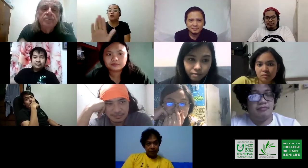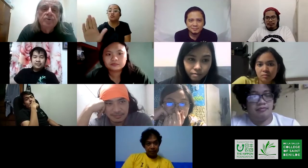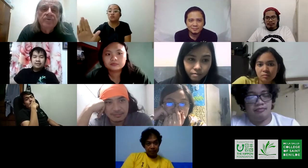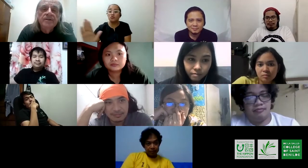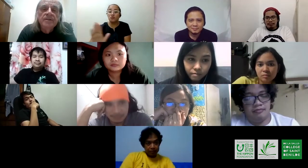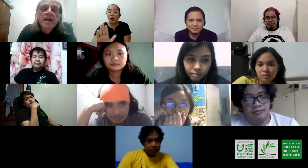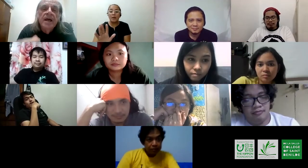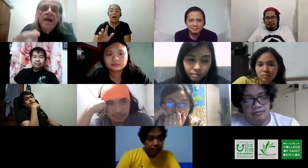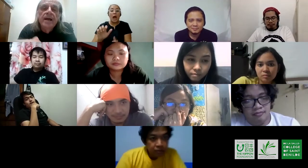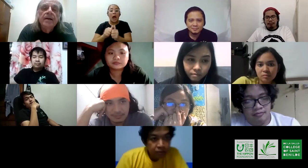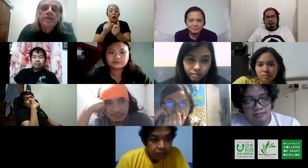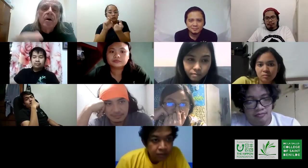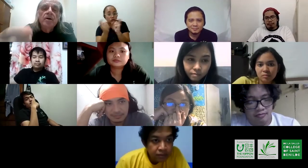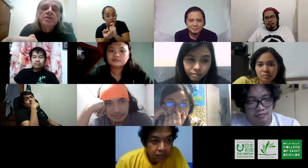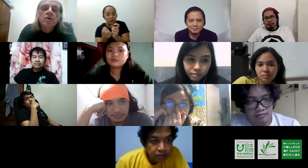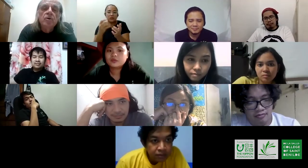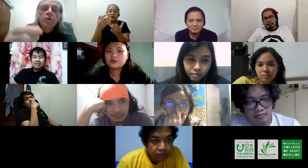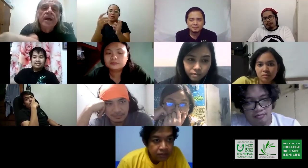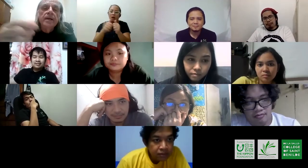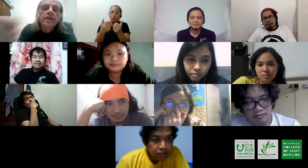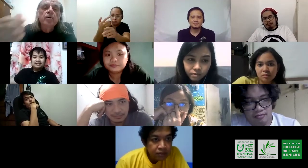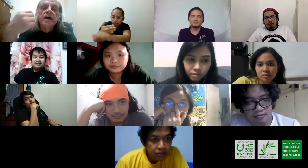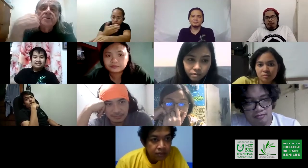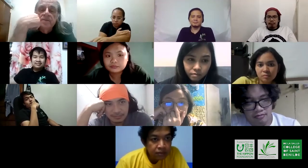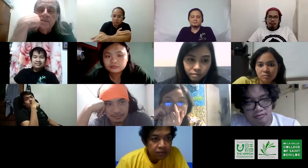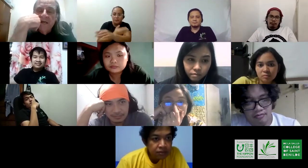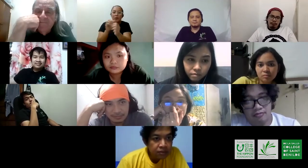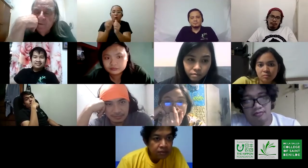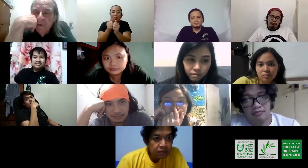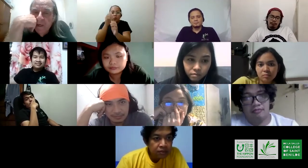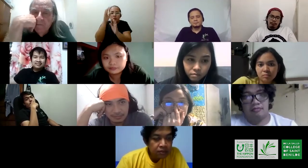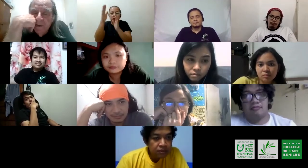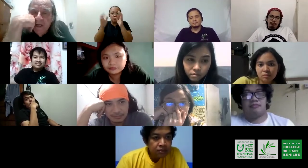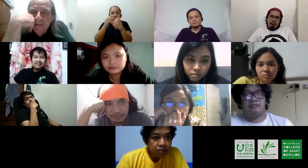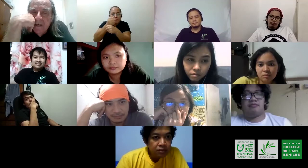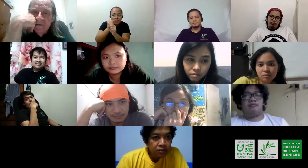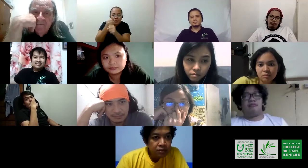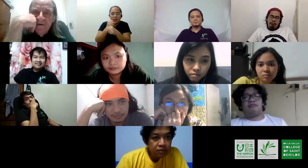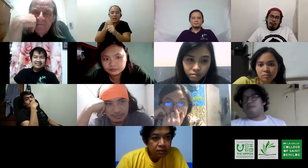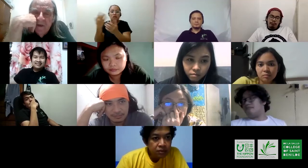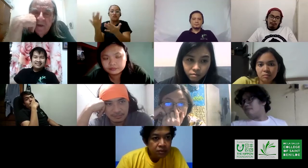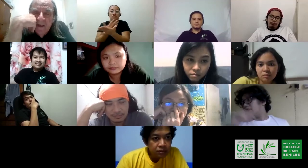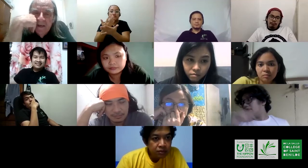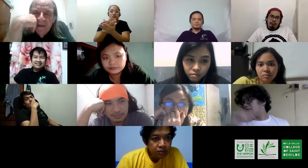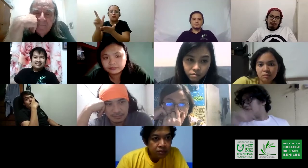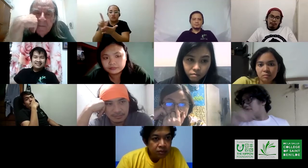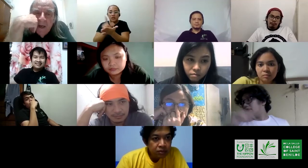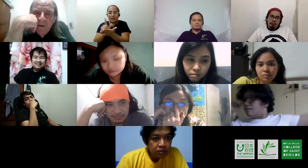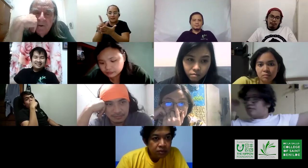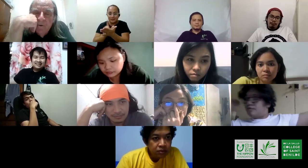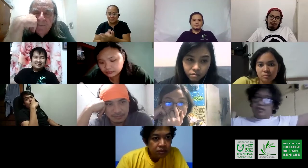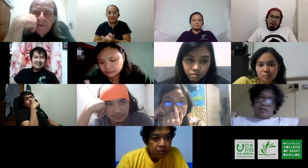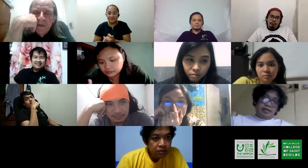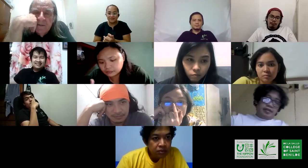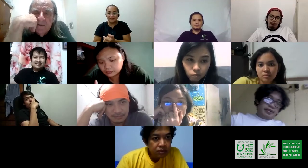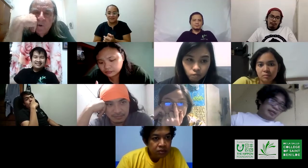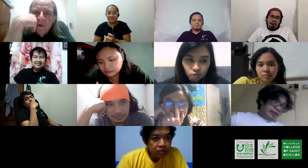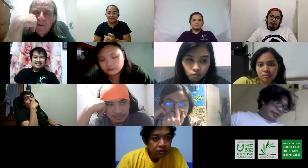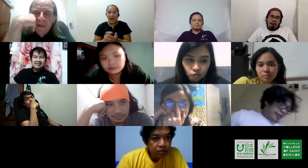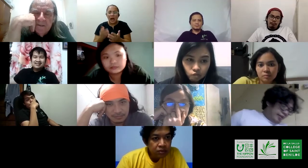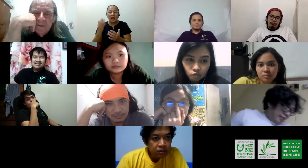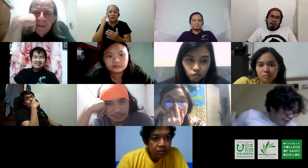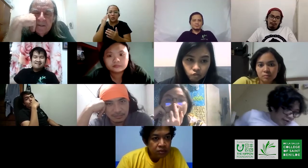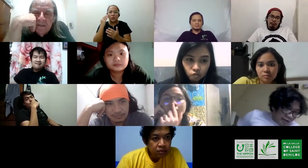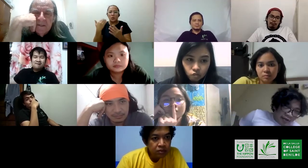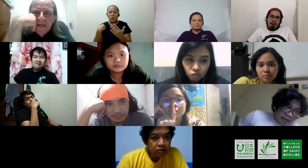to improve it, and also creating new lessons after we get past lesson 5. I know the group has done some work